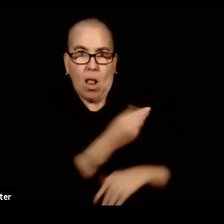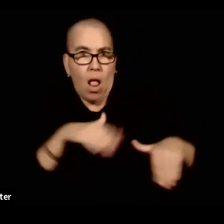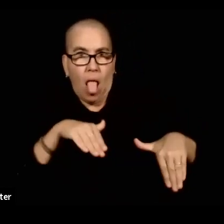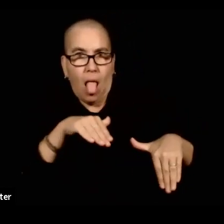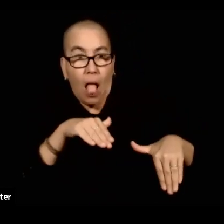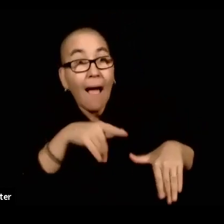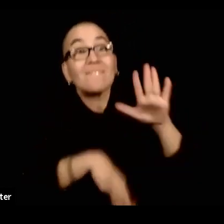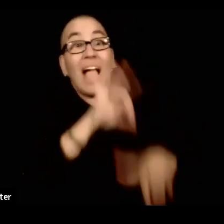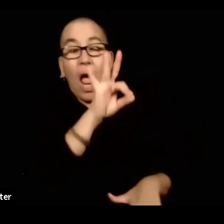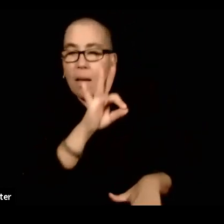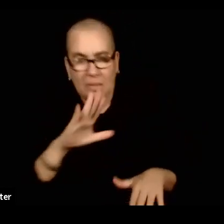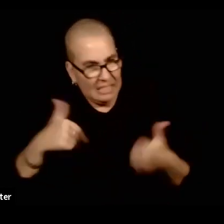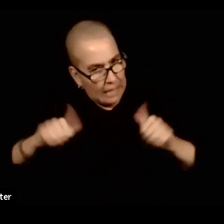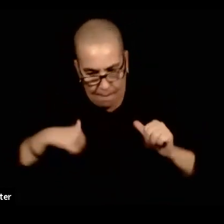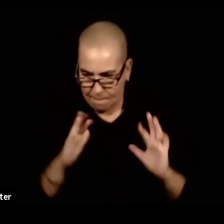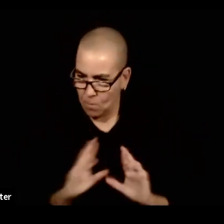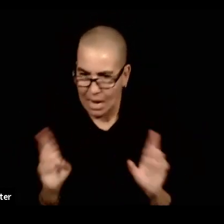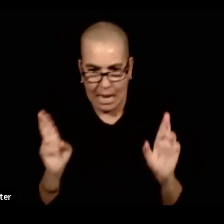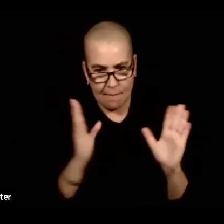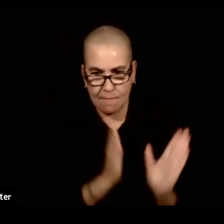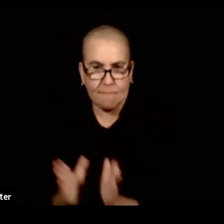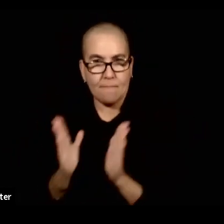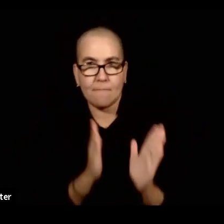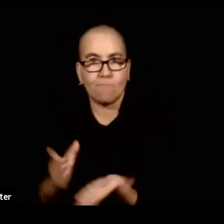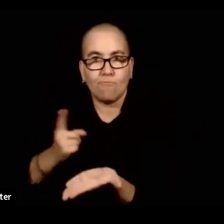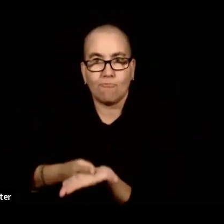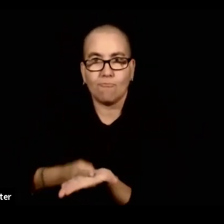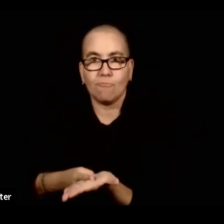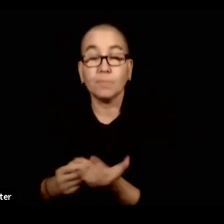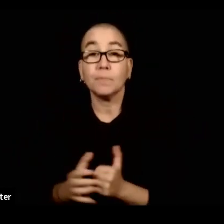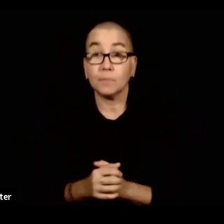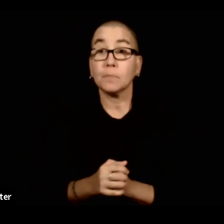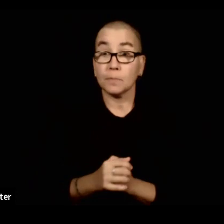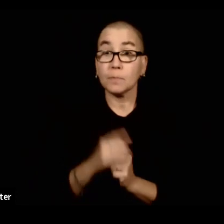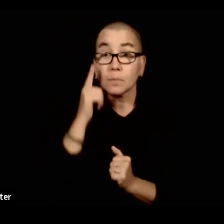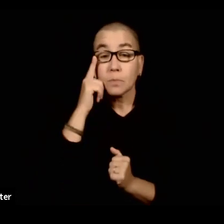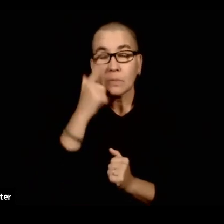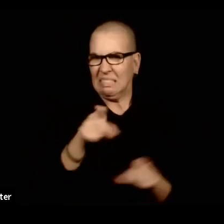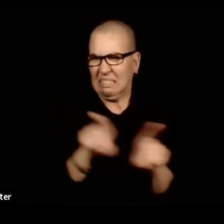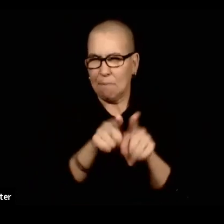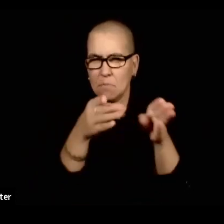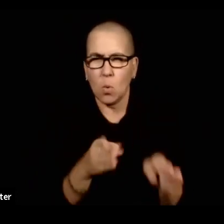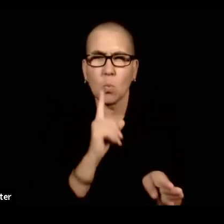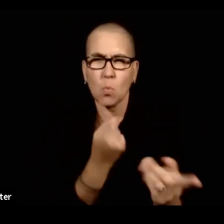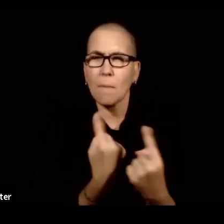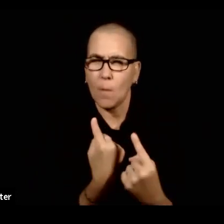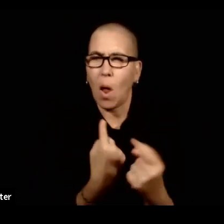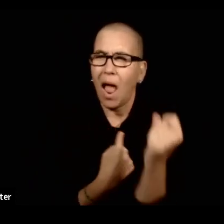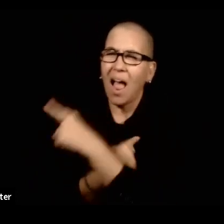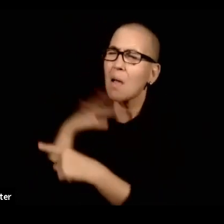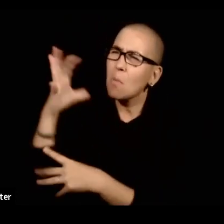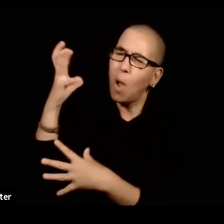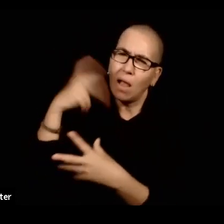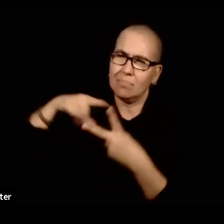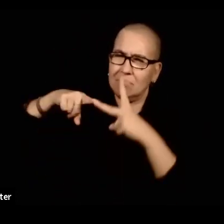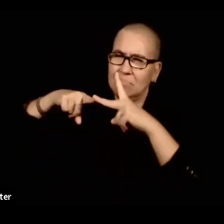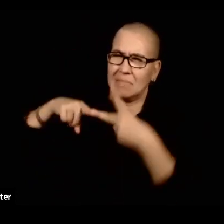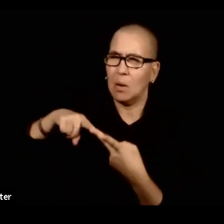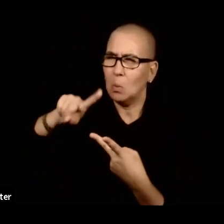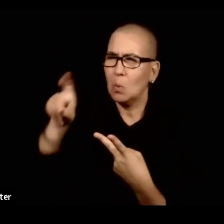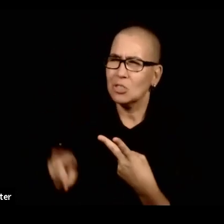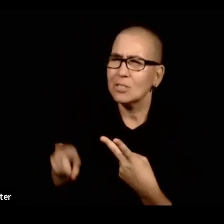And my follow-up is, implied in my question was that this would be a unique challenge. I know we've been through swine flu, and there was